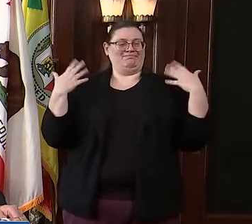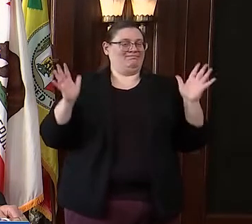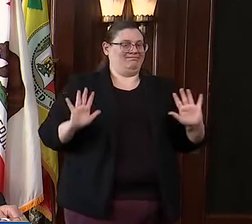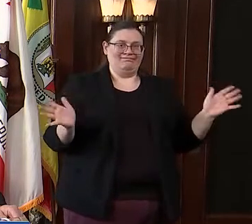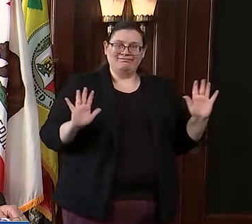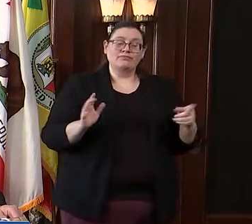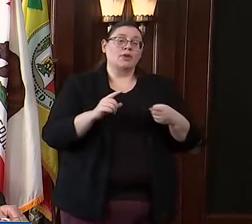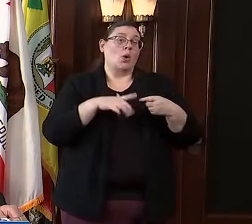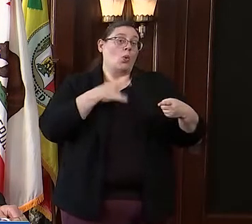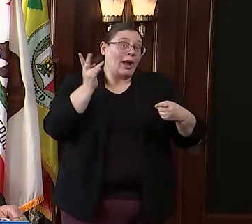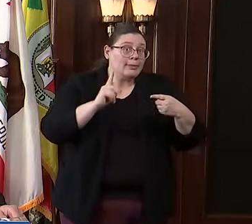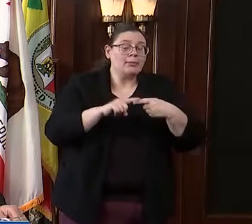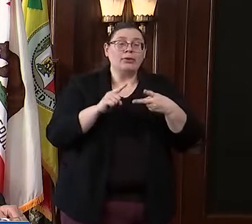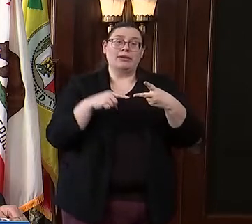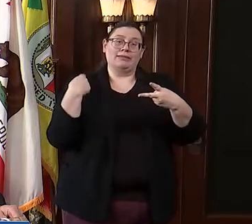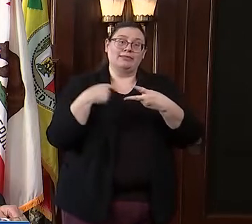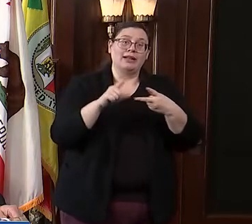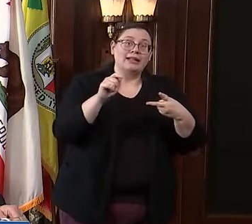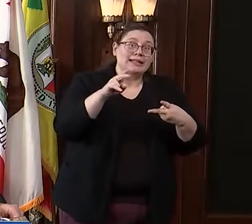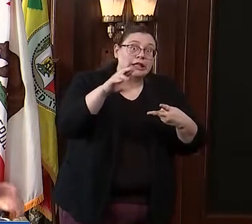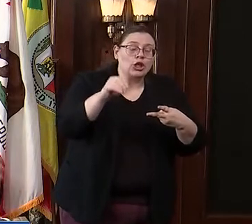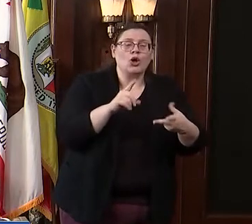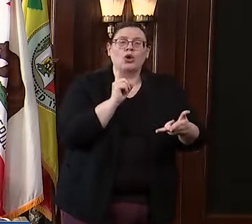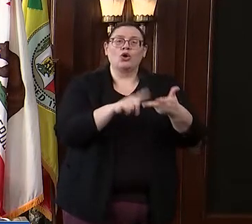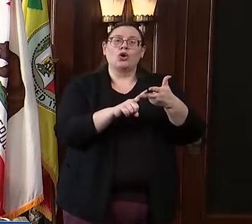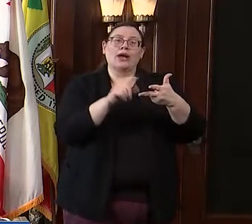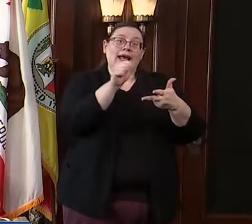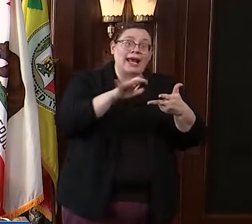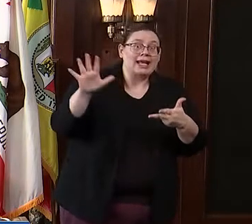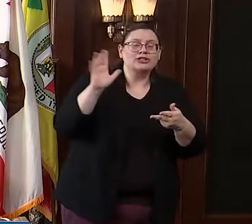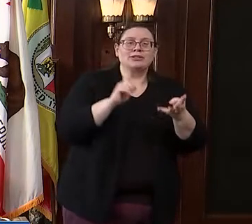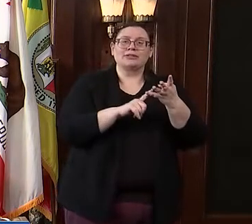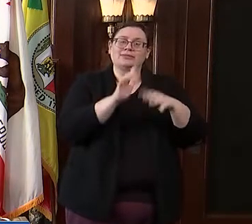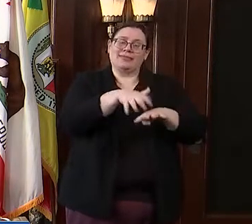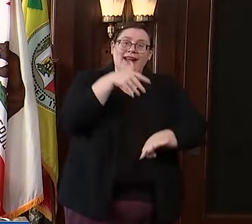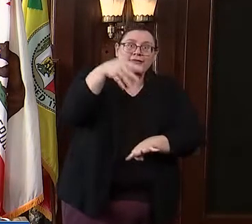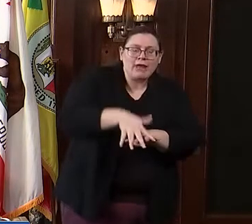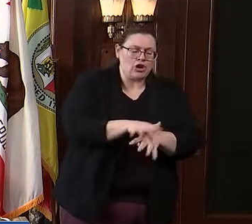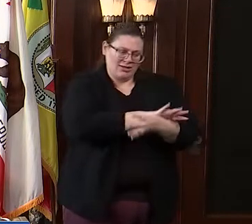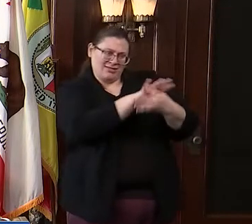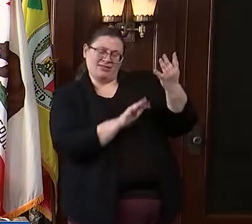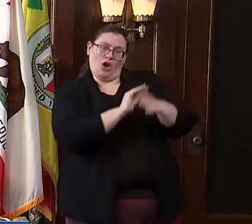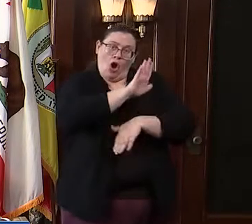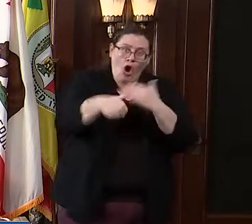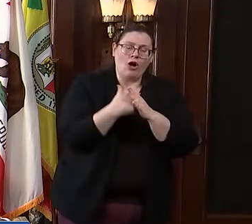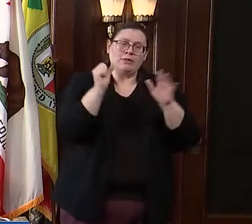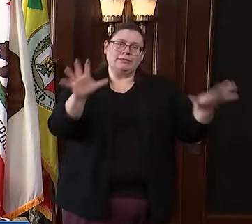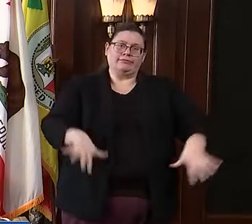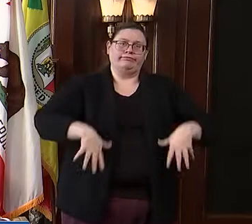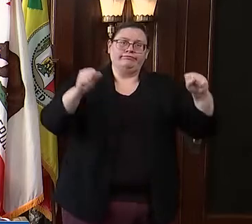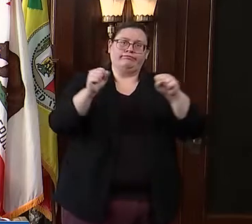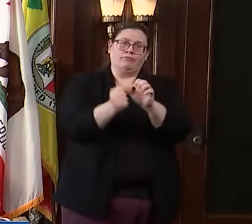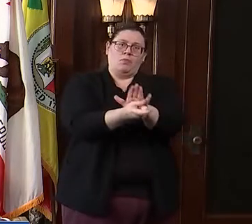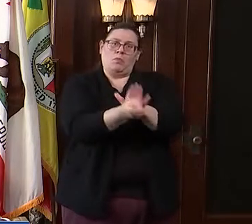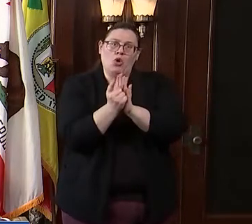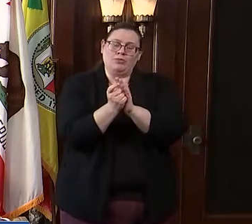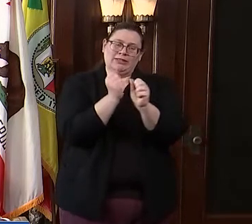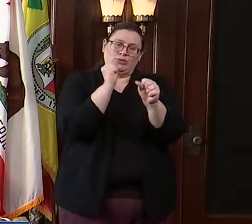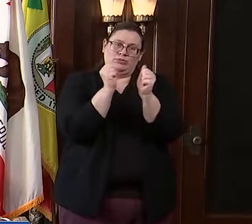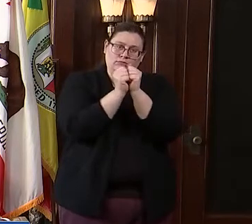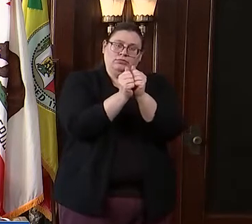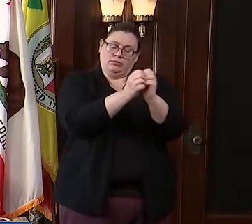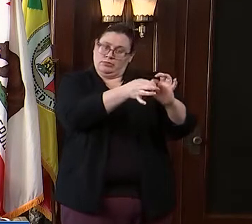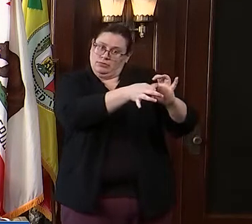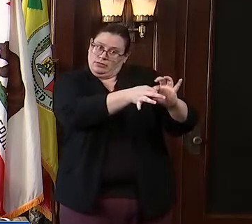and Latino and Asian and Native Americans must all own this moment, and all must join this